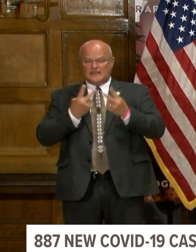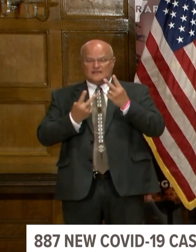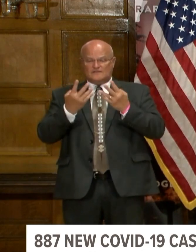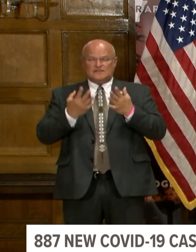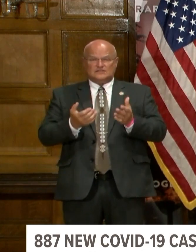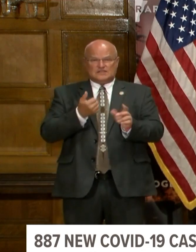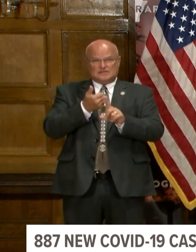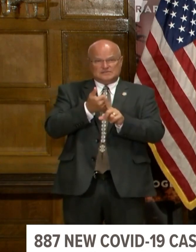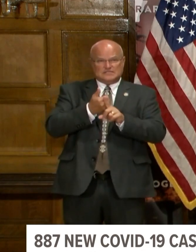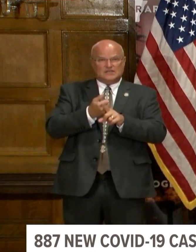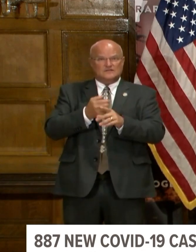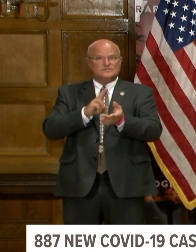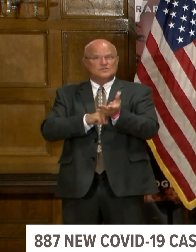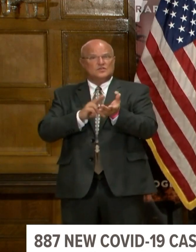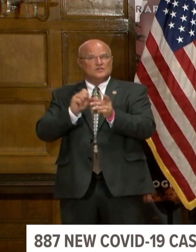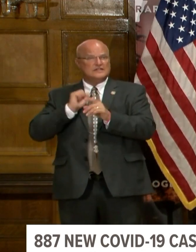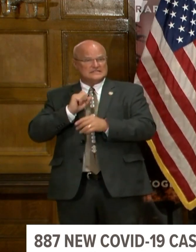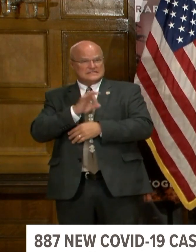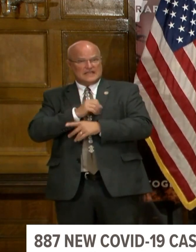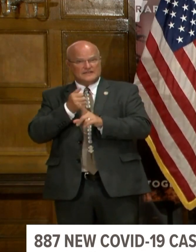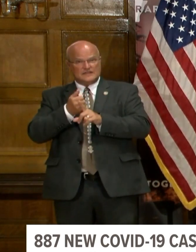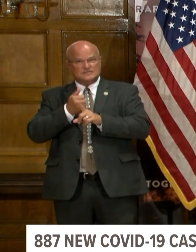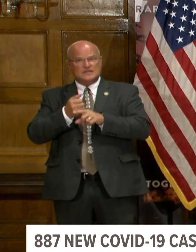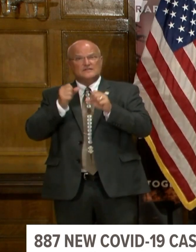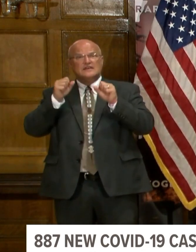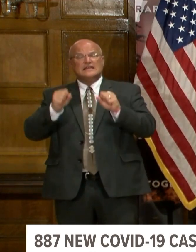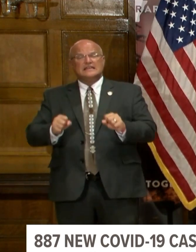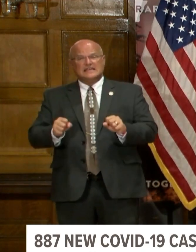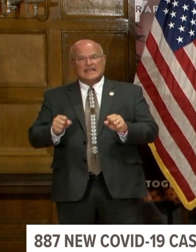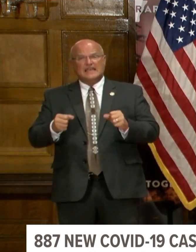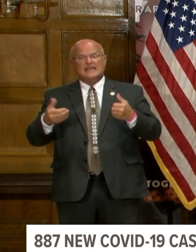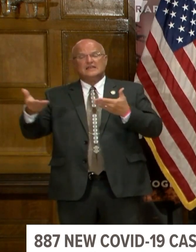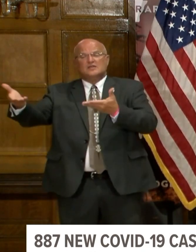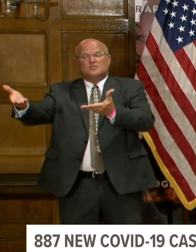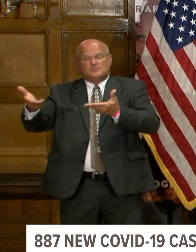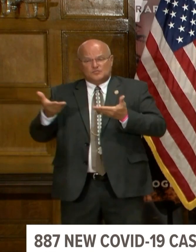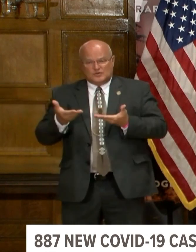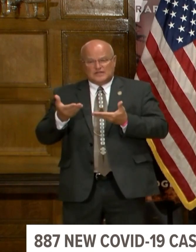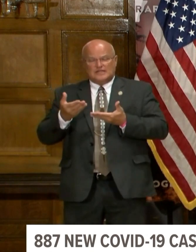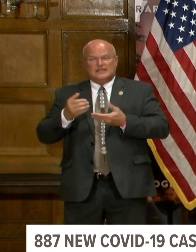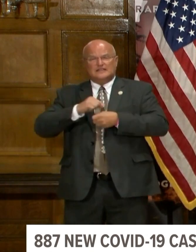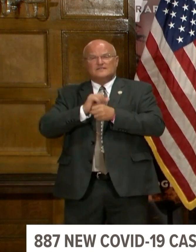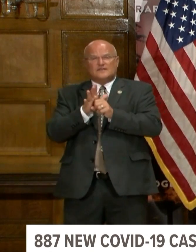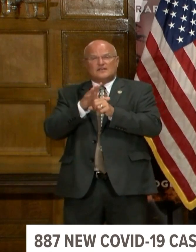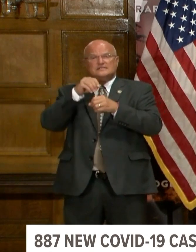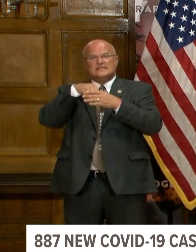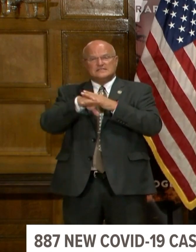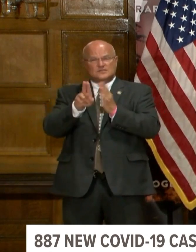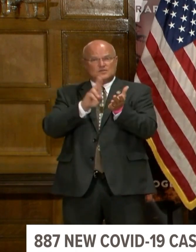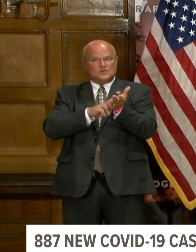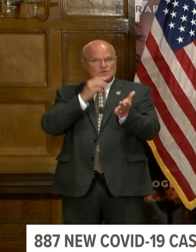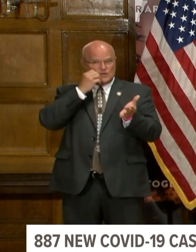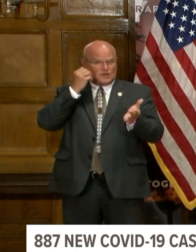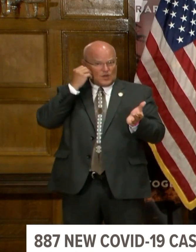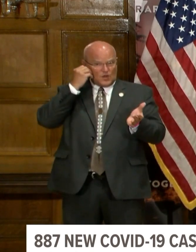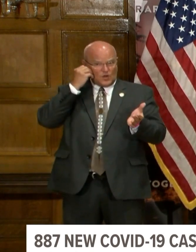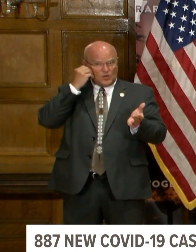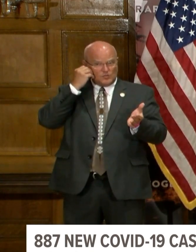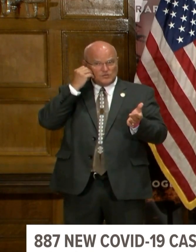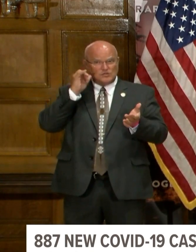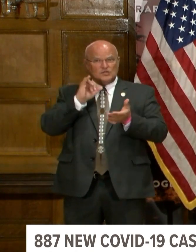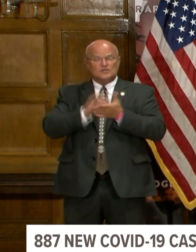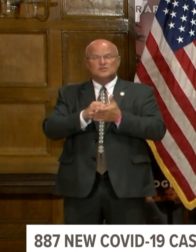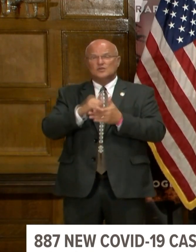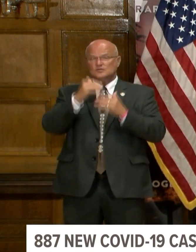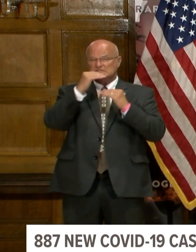or the nursing staff themselves or the staff itself can introduce the virus into the home. So while those